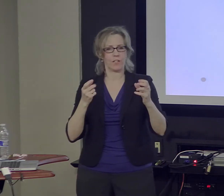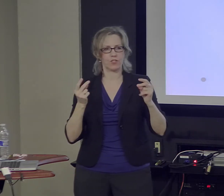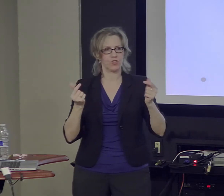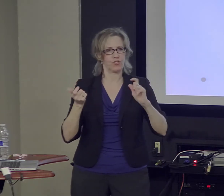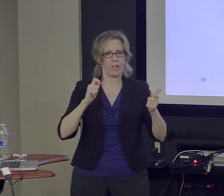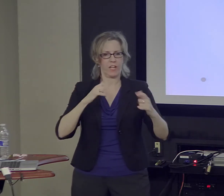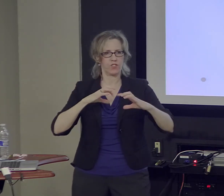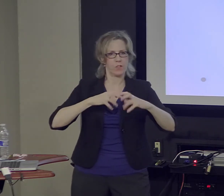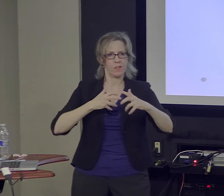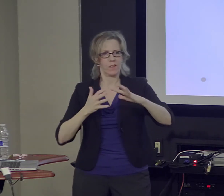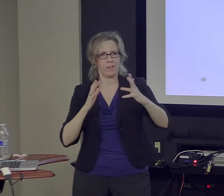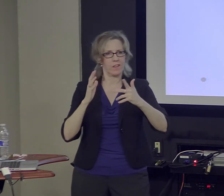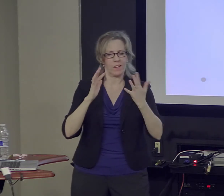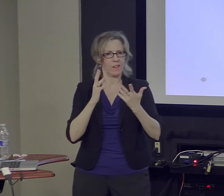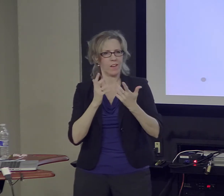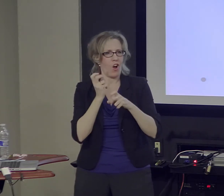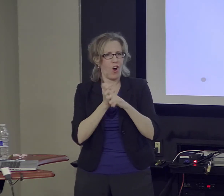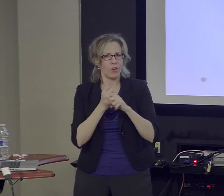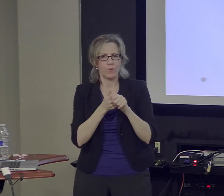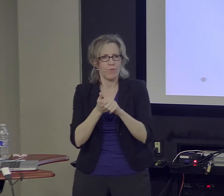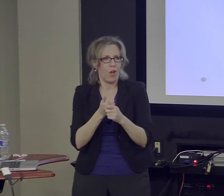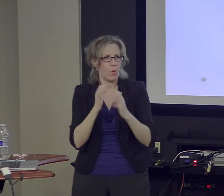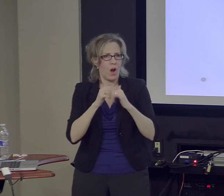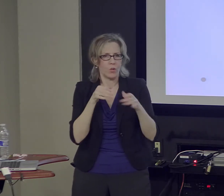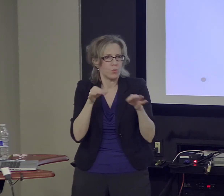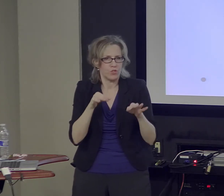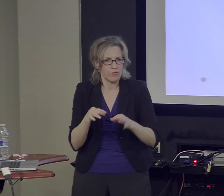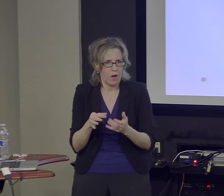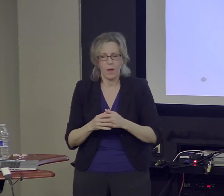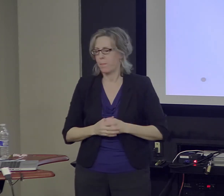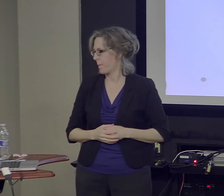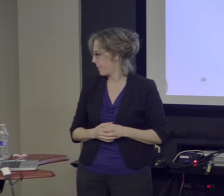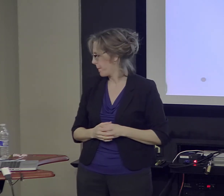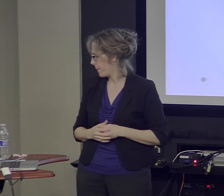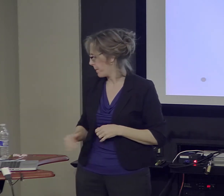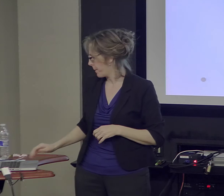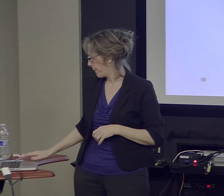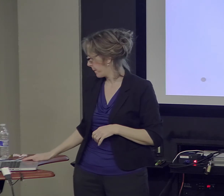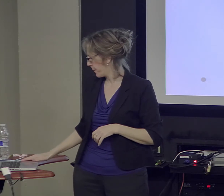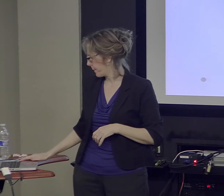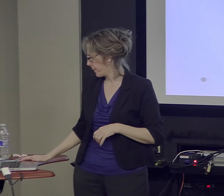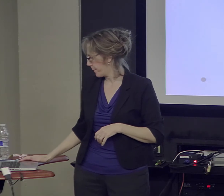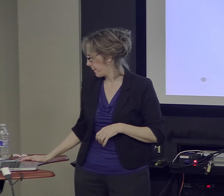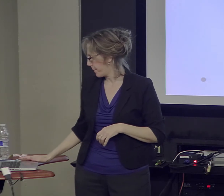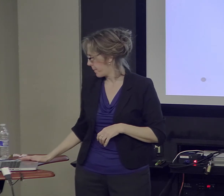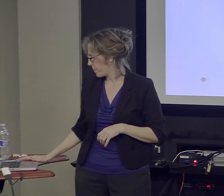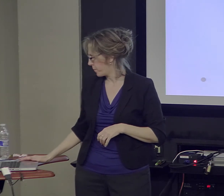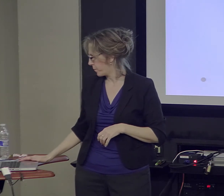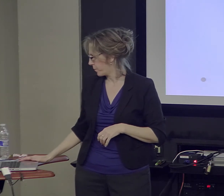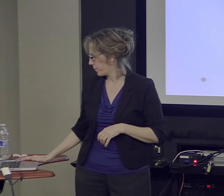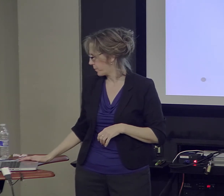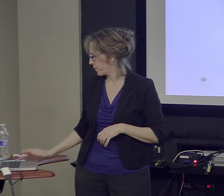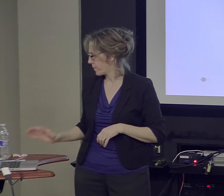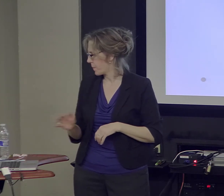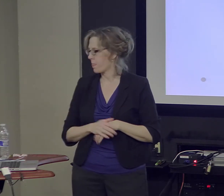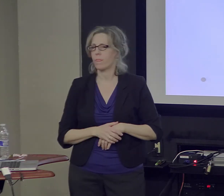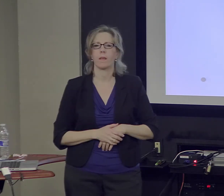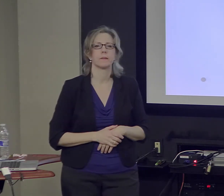Now, in terms of sign language contact, if it's one-on-one, often people will adapt their own